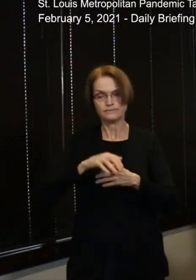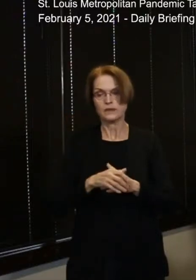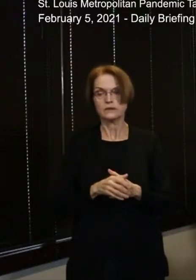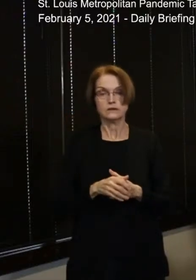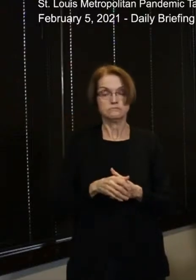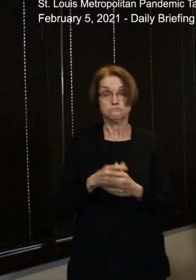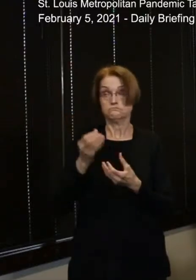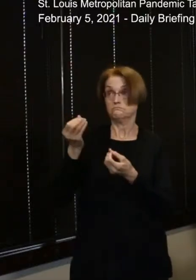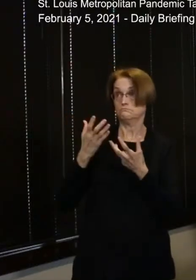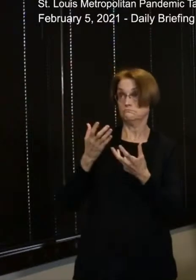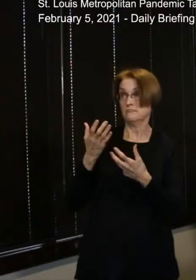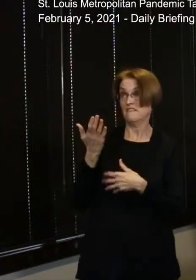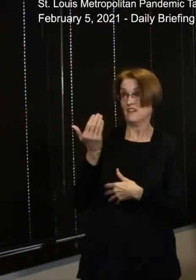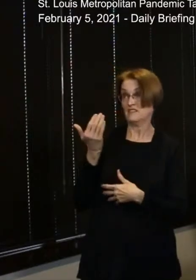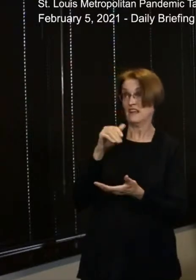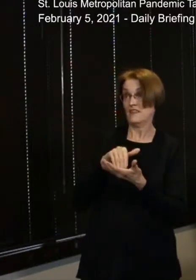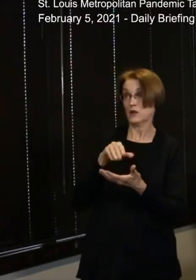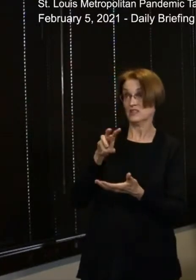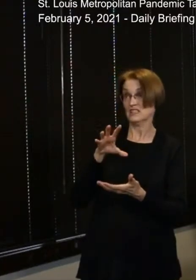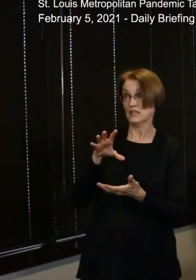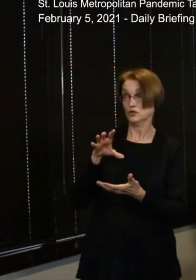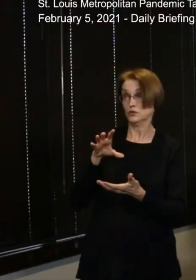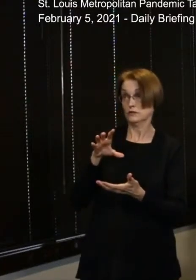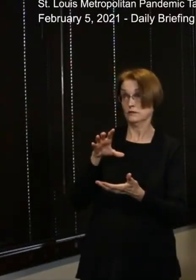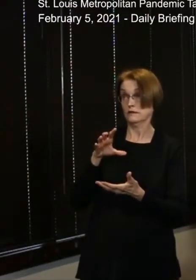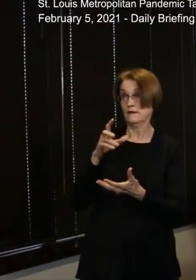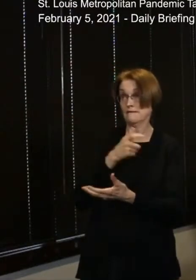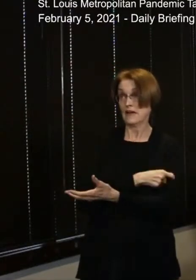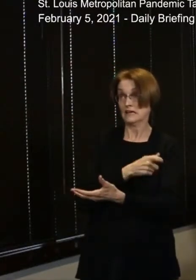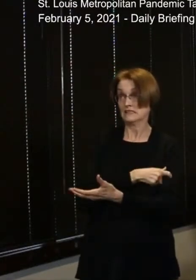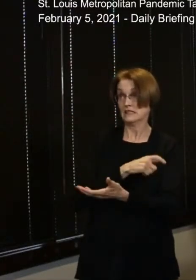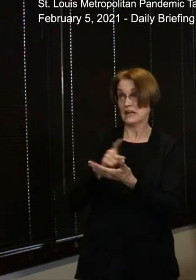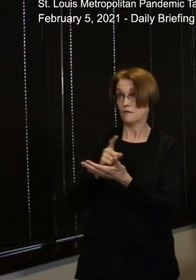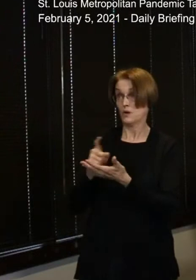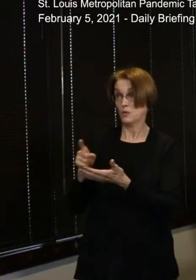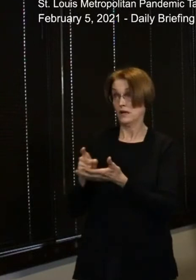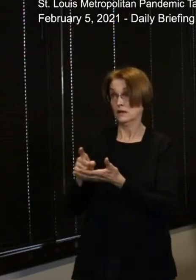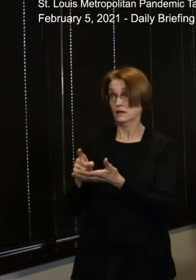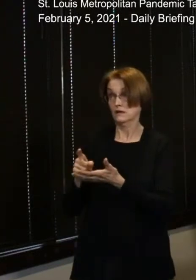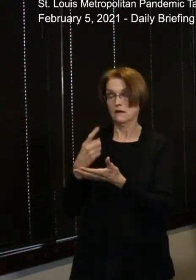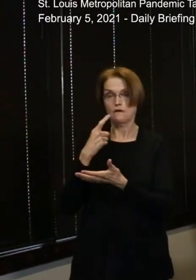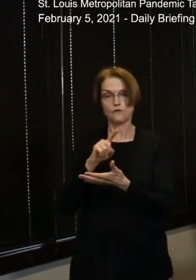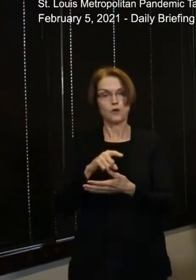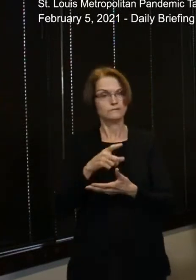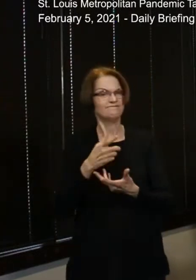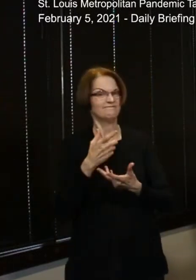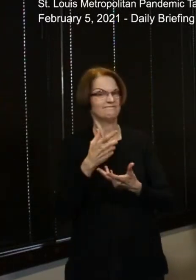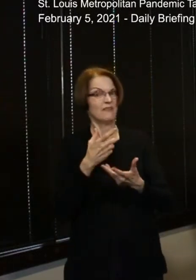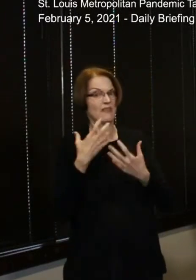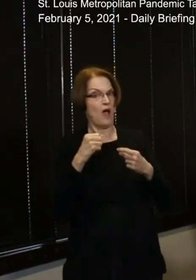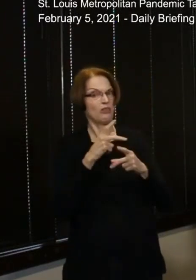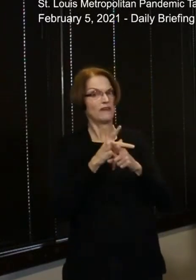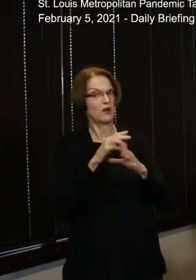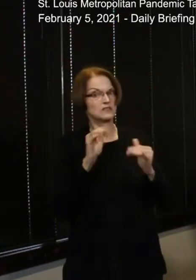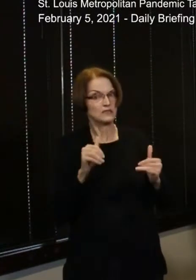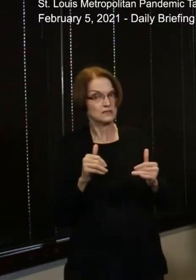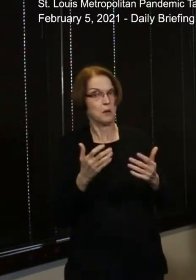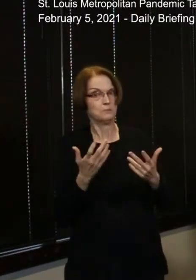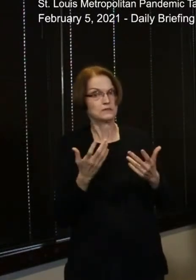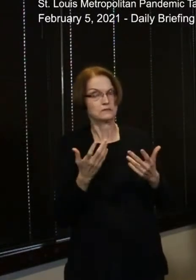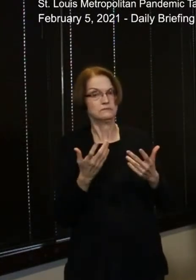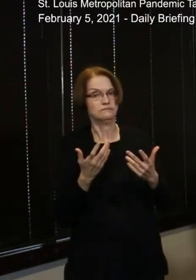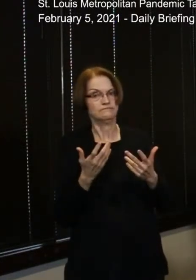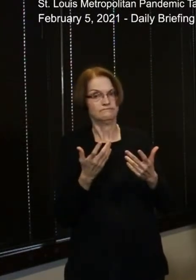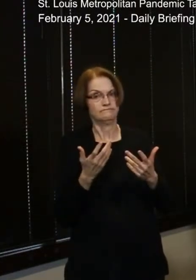around 15,600 doses every week for those high-throughput healthcare systems for